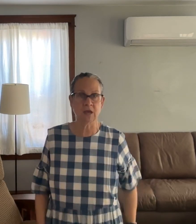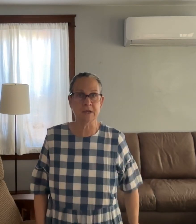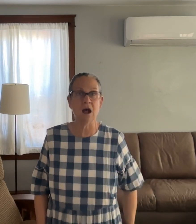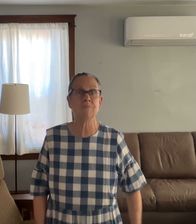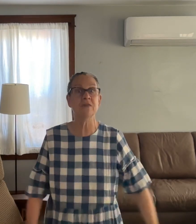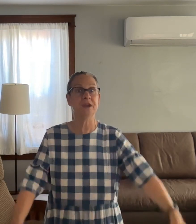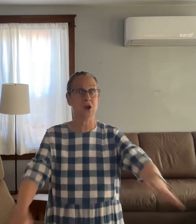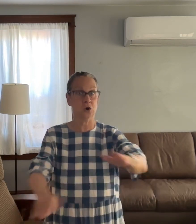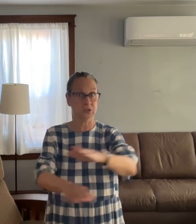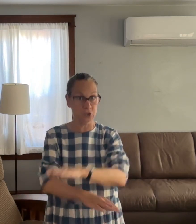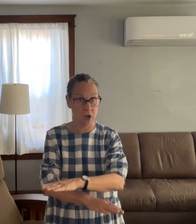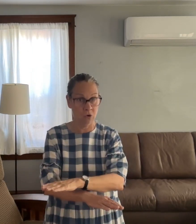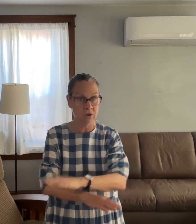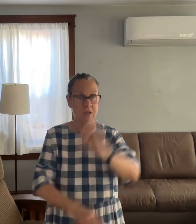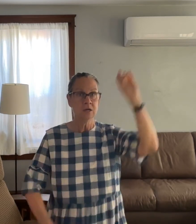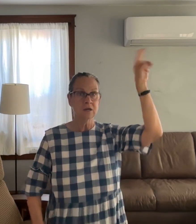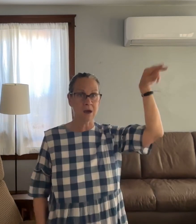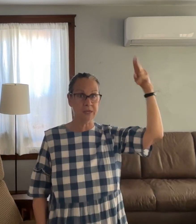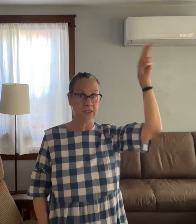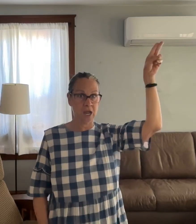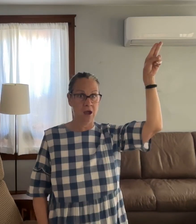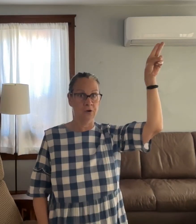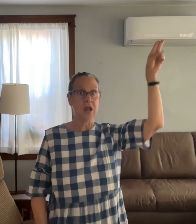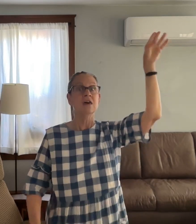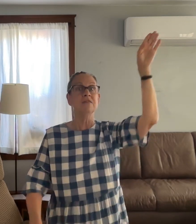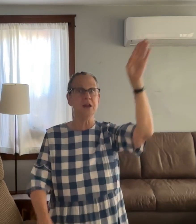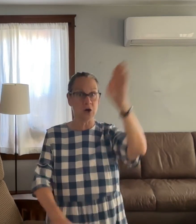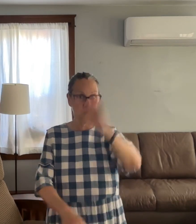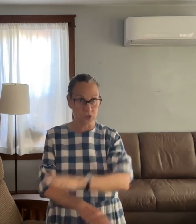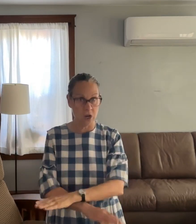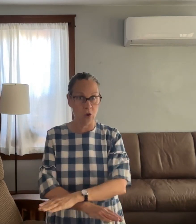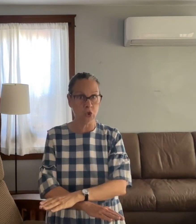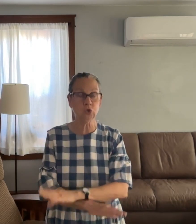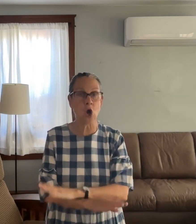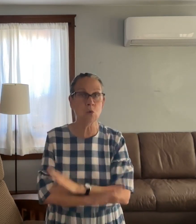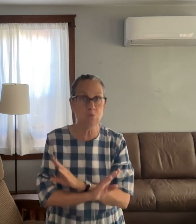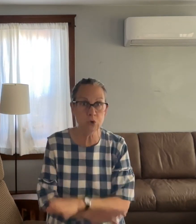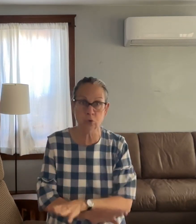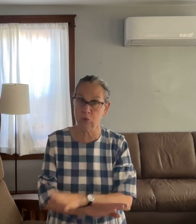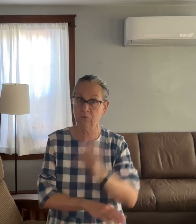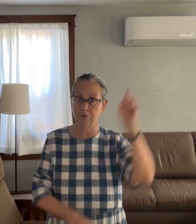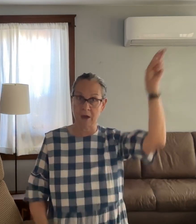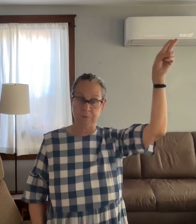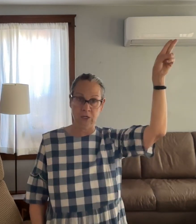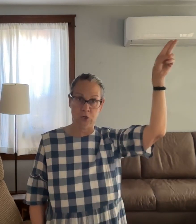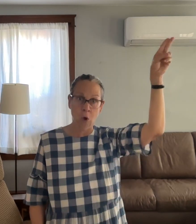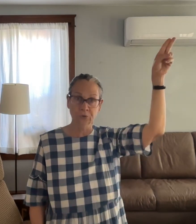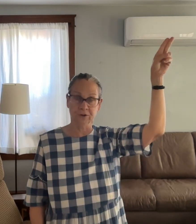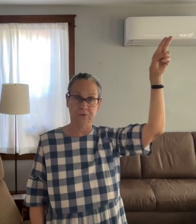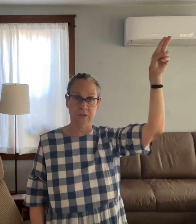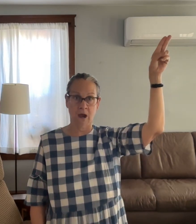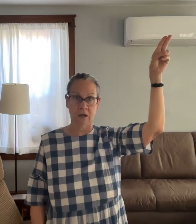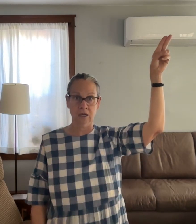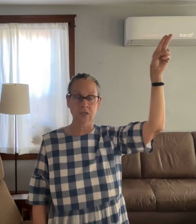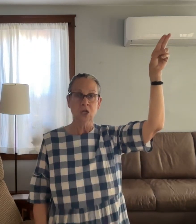coming up, there's no. Coming down, there's no. You don't move from up here. You hold it for a second.